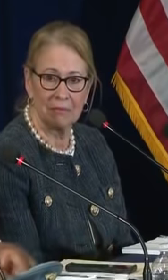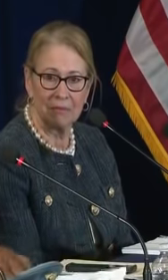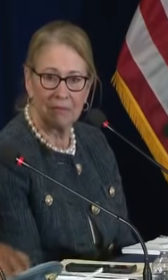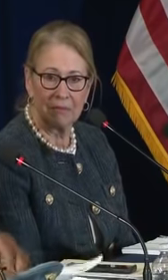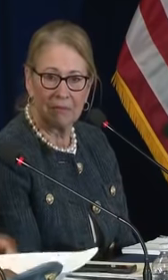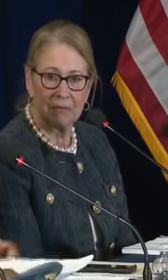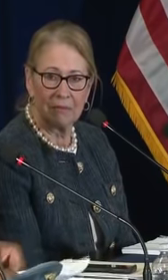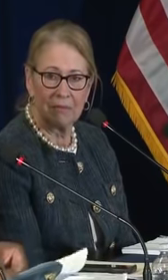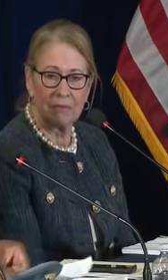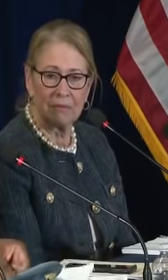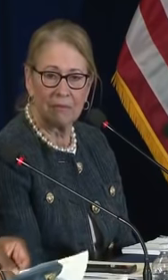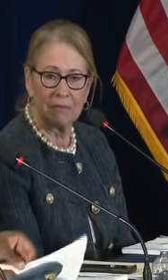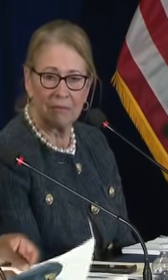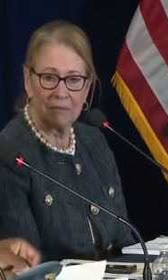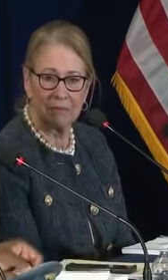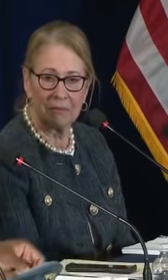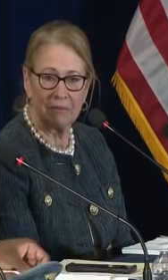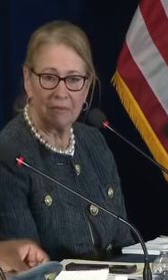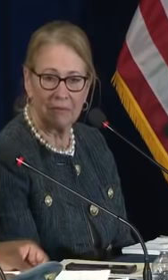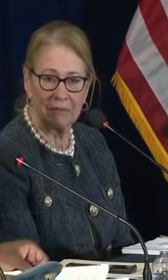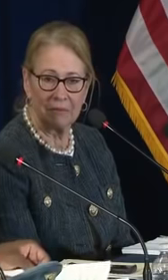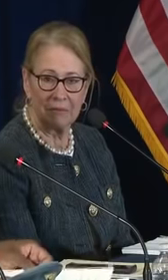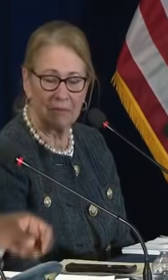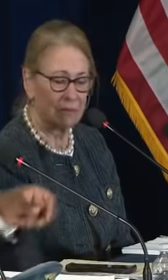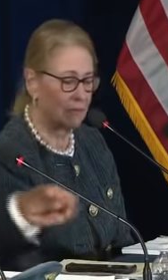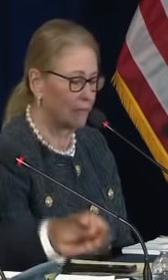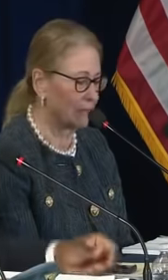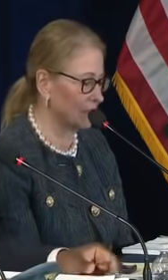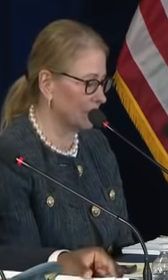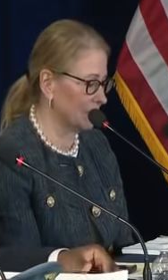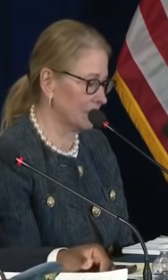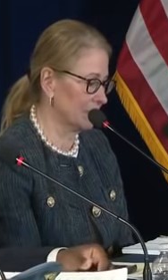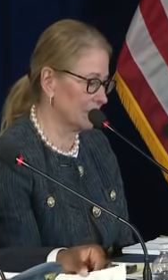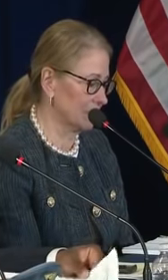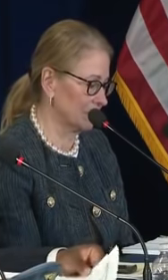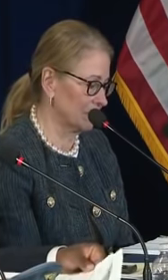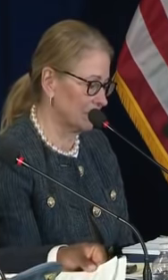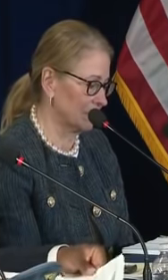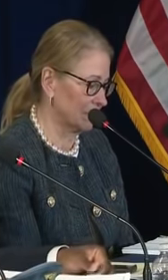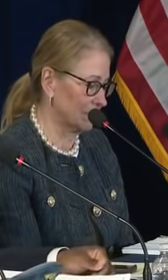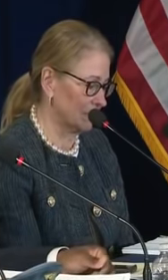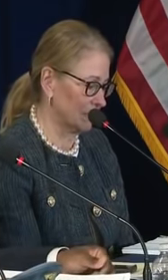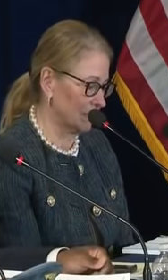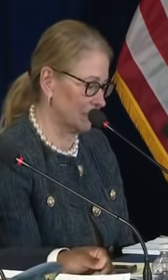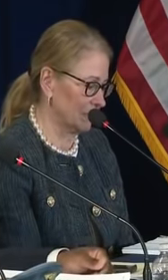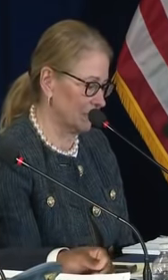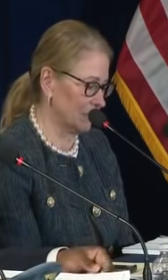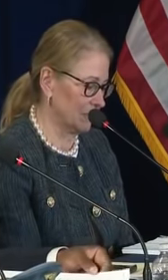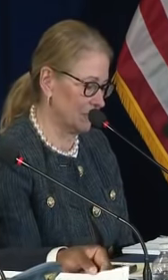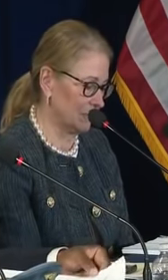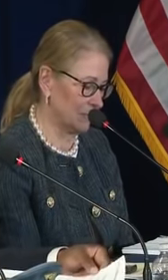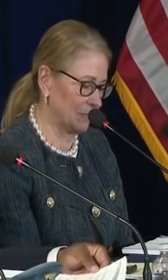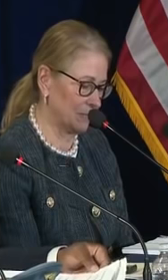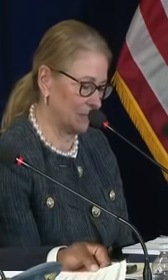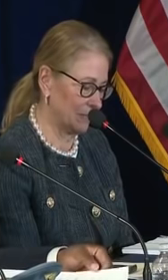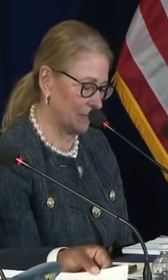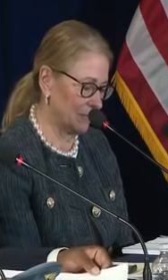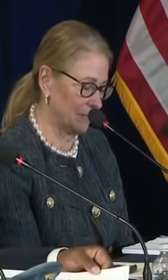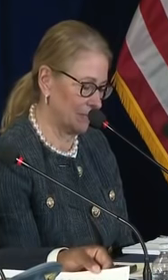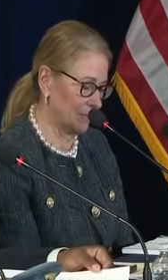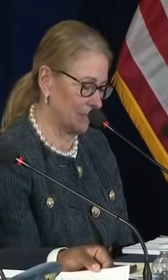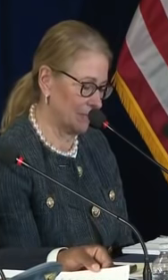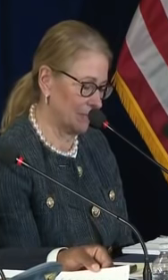exactly the kind of response we have led as a department. As a community, we have taken a number of steps to prepare for school closure. Our preparation